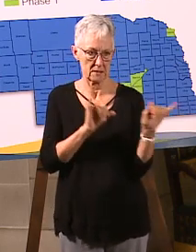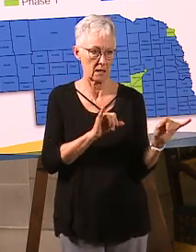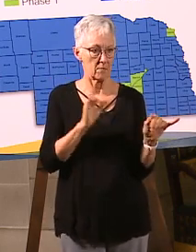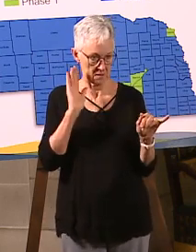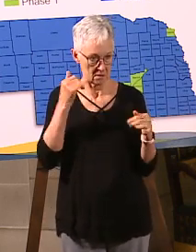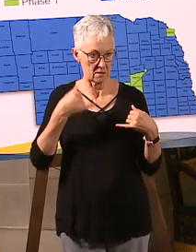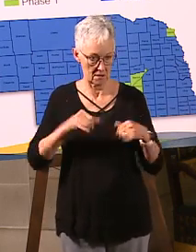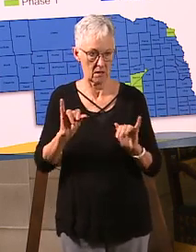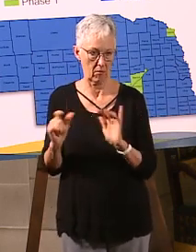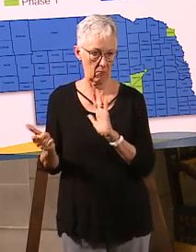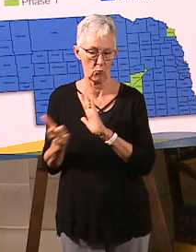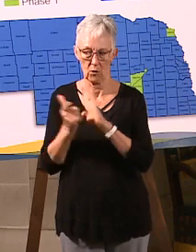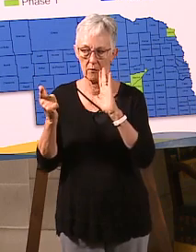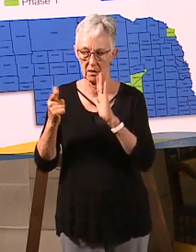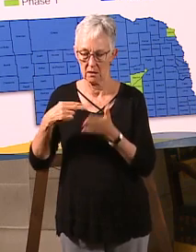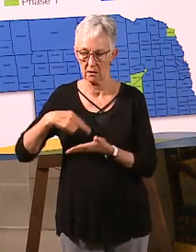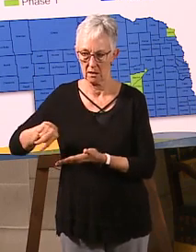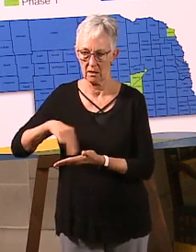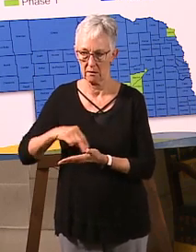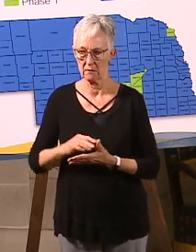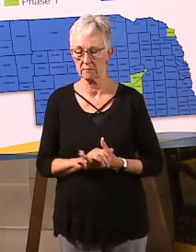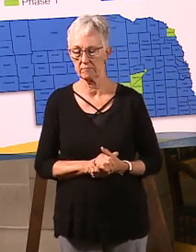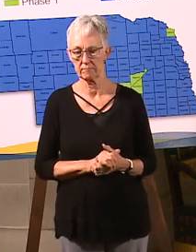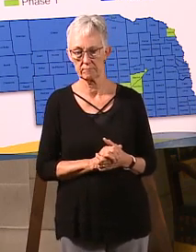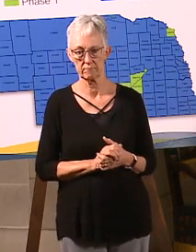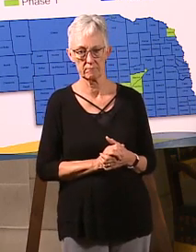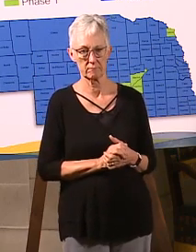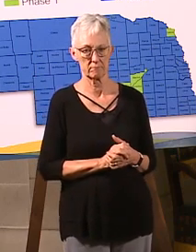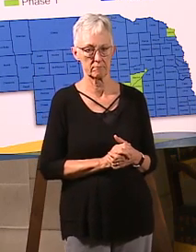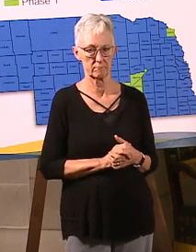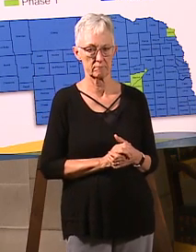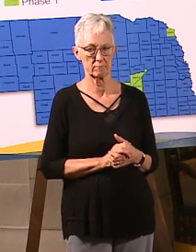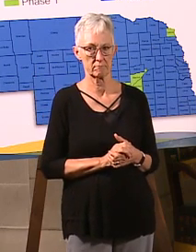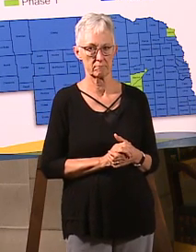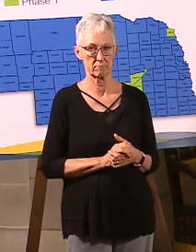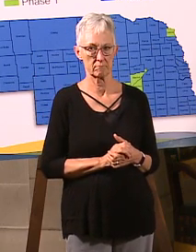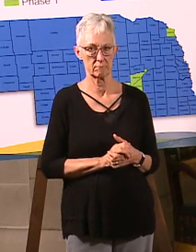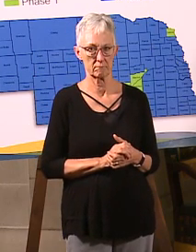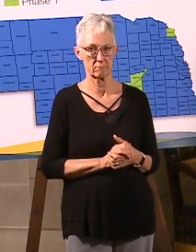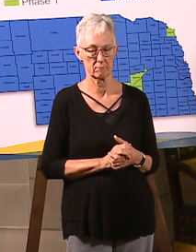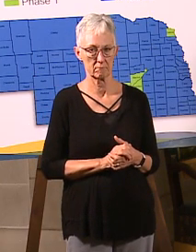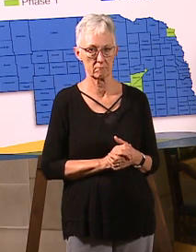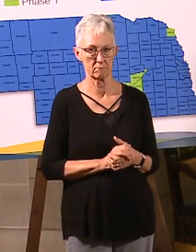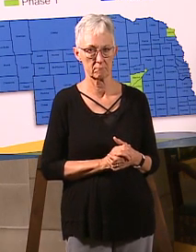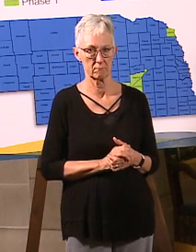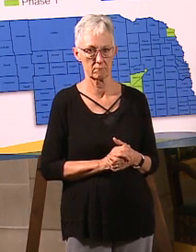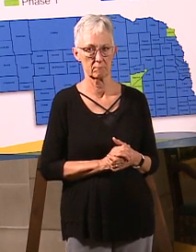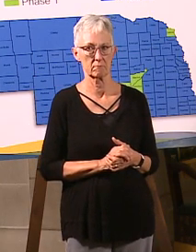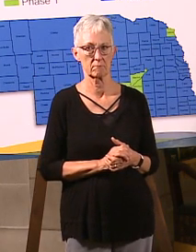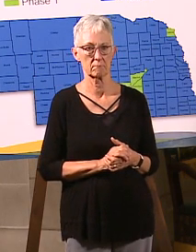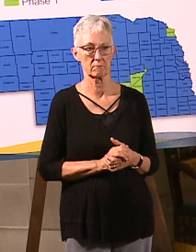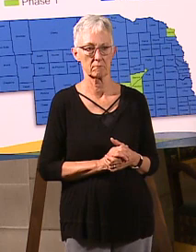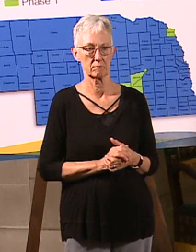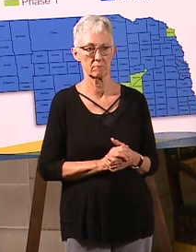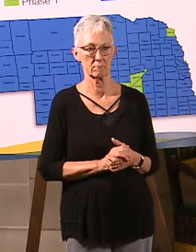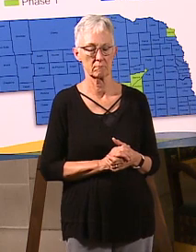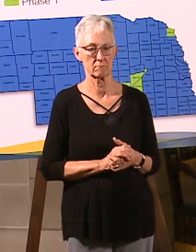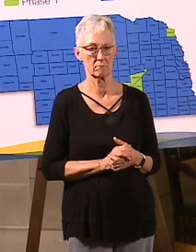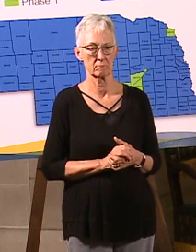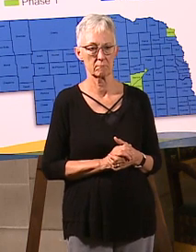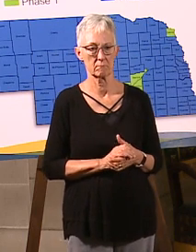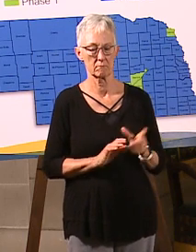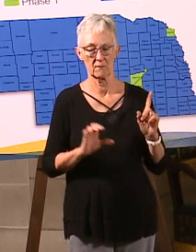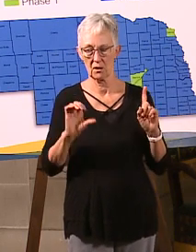prohibited. Christian with NTV wants you to comment on President Trump's move to make all churches and houses of worship